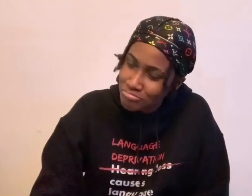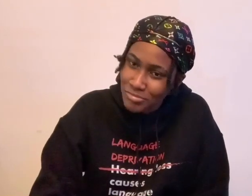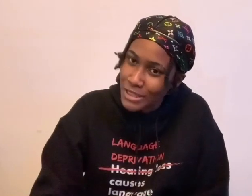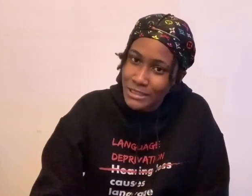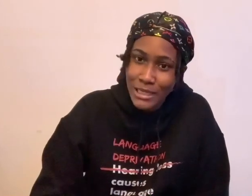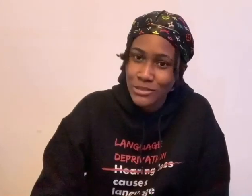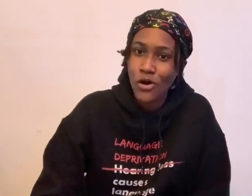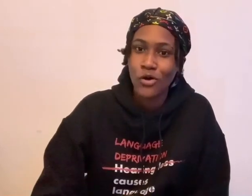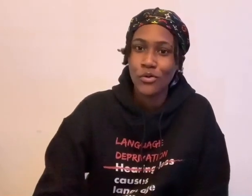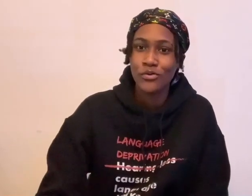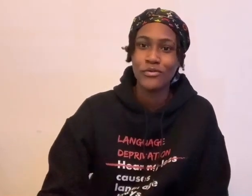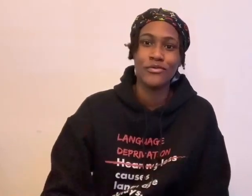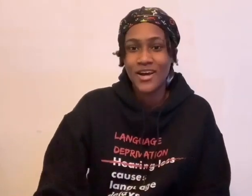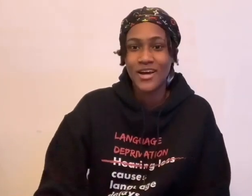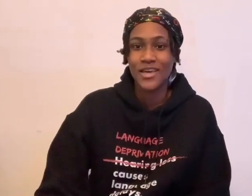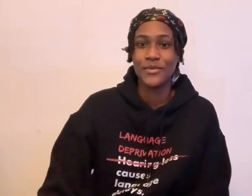That's it. That's all. Okay.